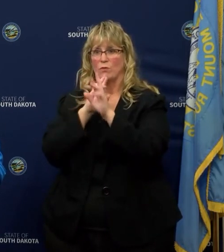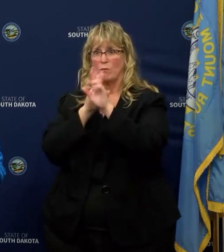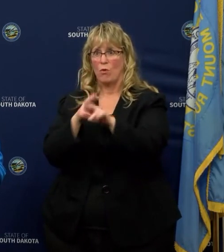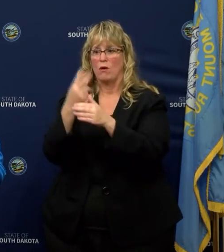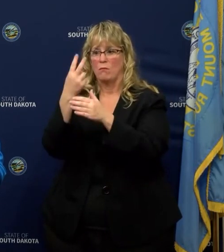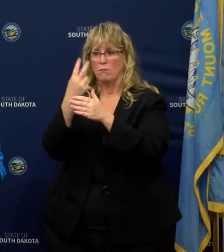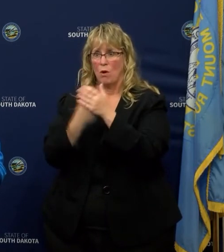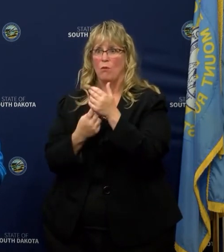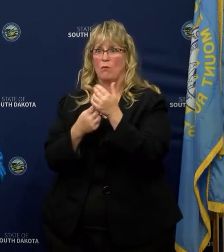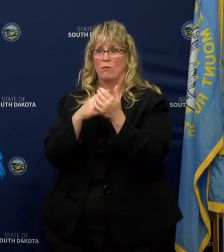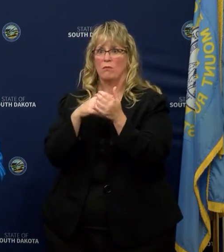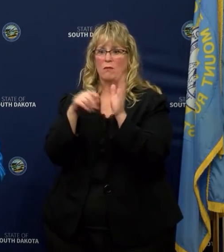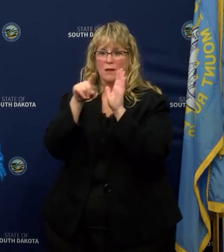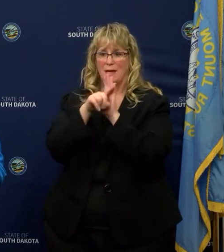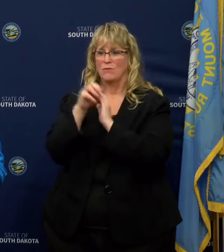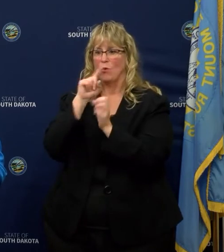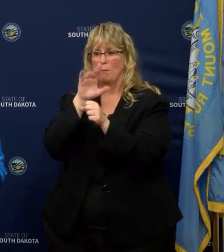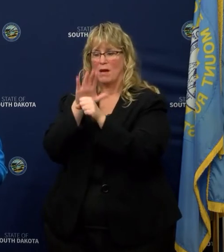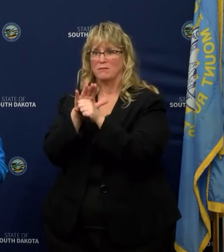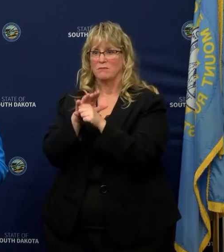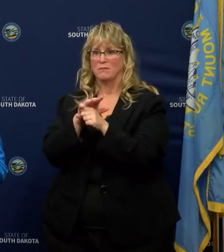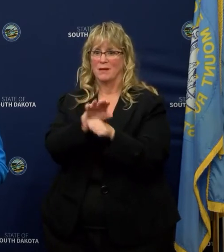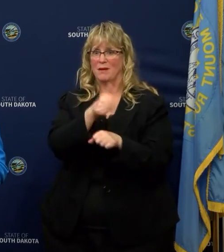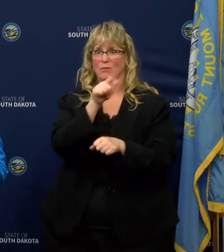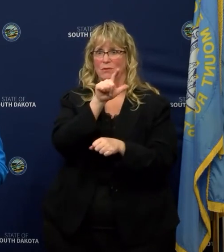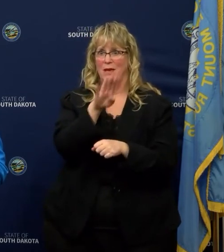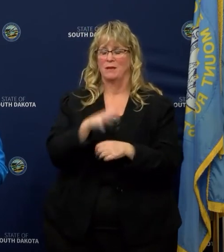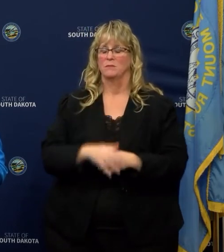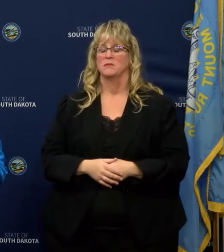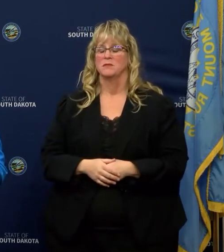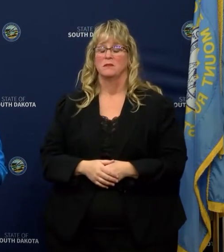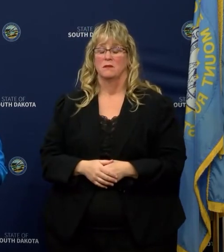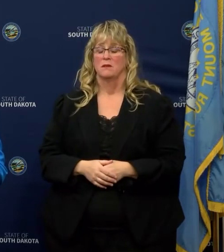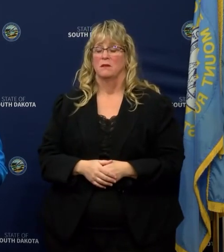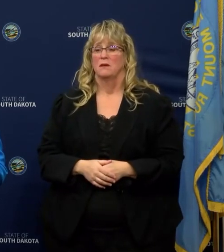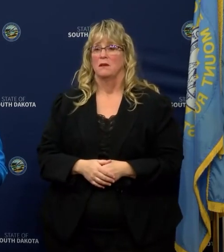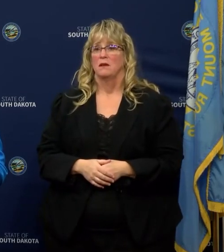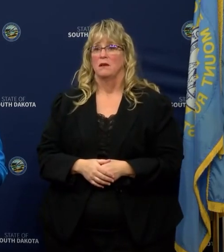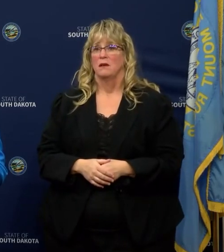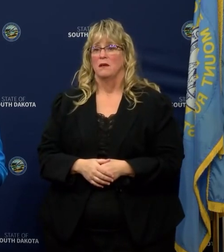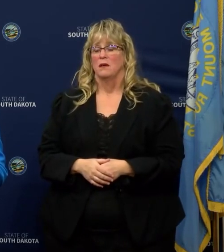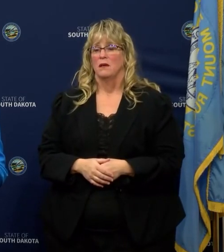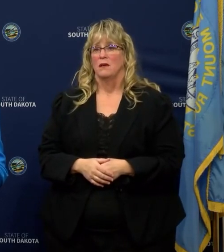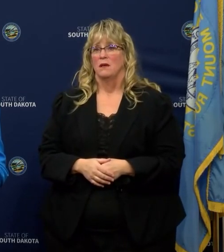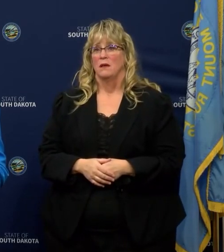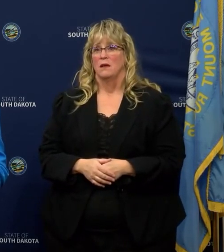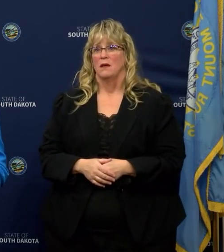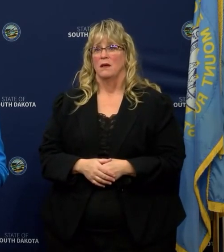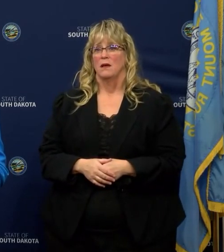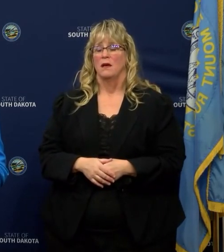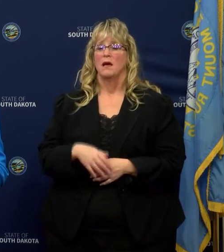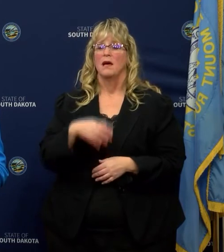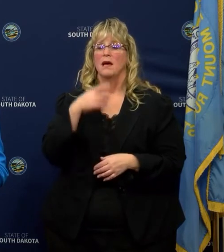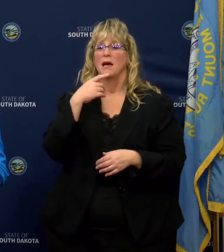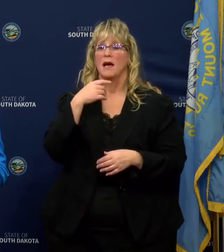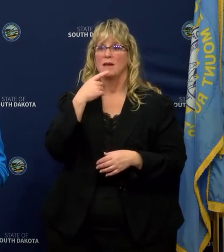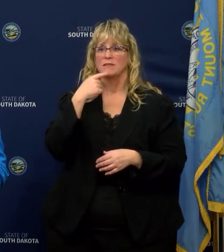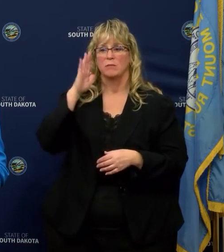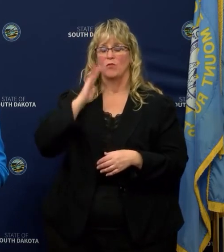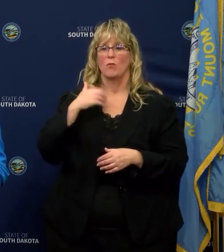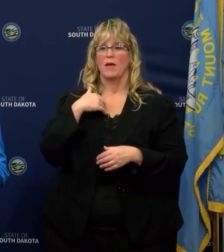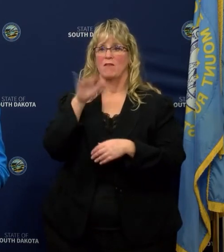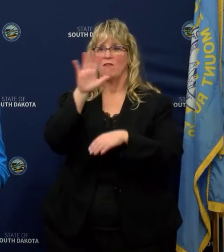us, just like any other lab would. We do have, as I've mentioned, we have a 5 p.m. cutoff so that